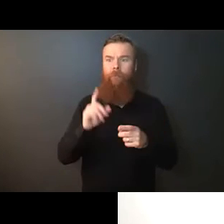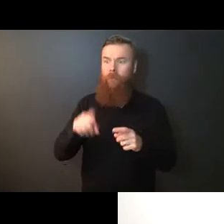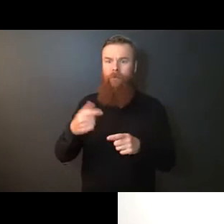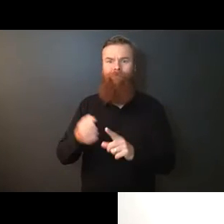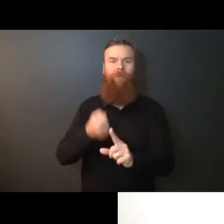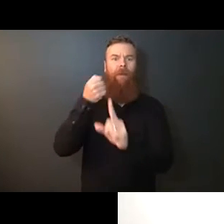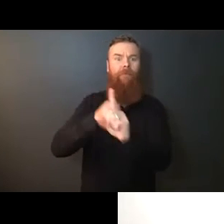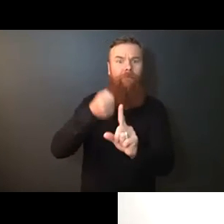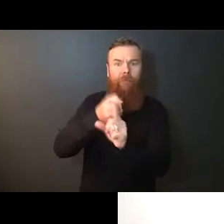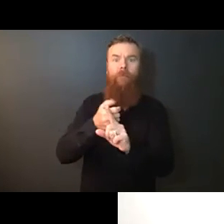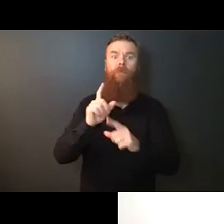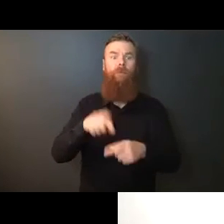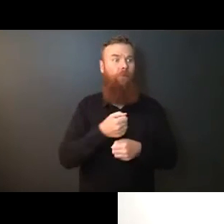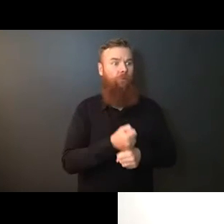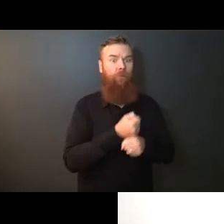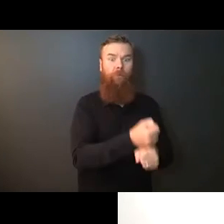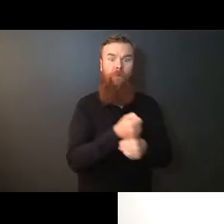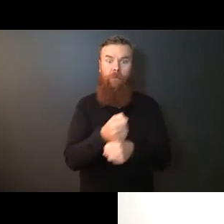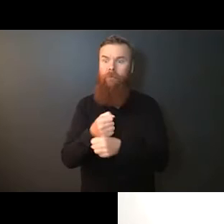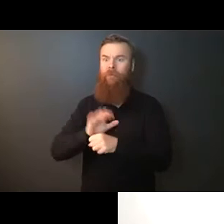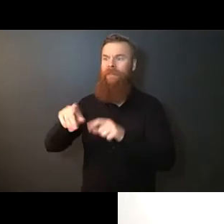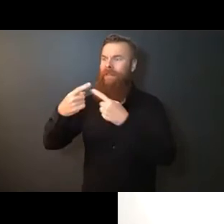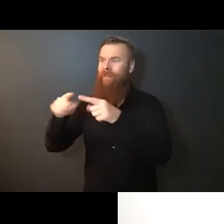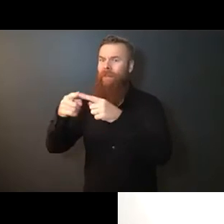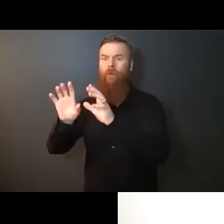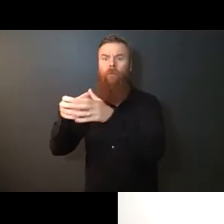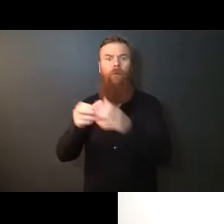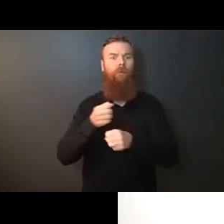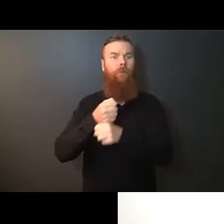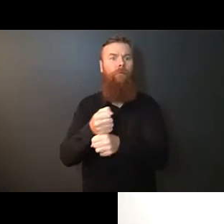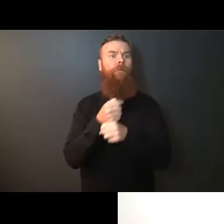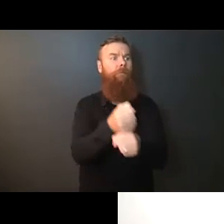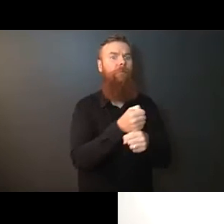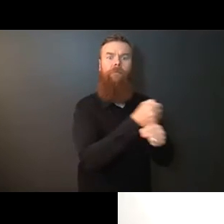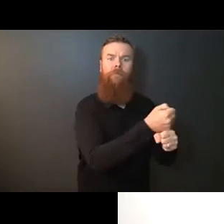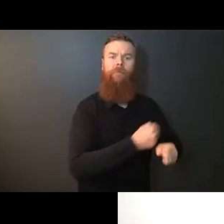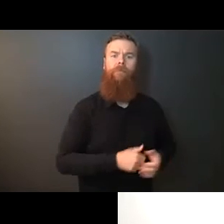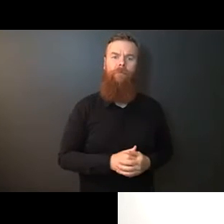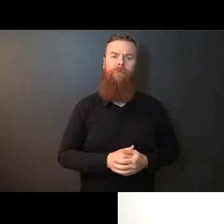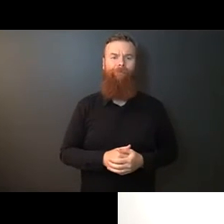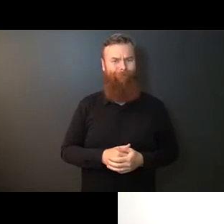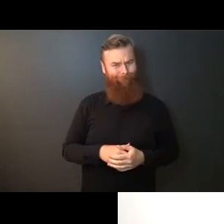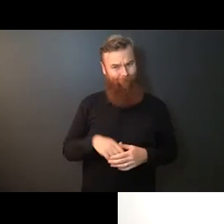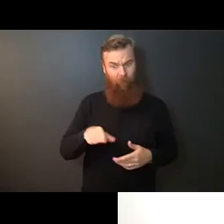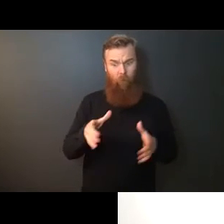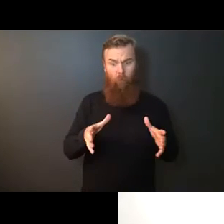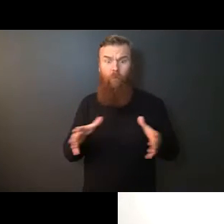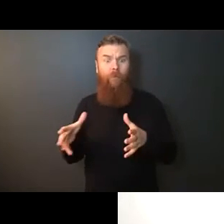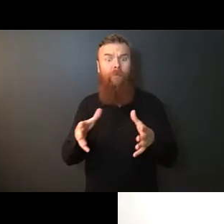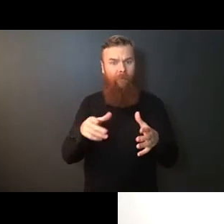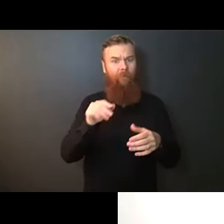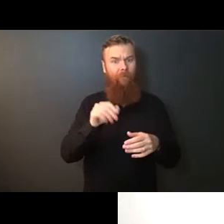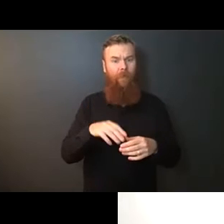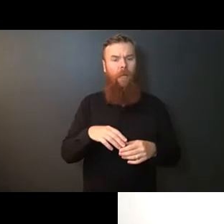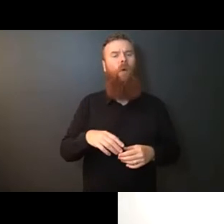organizations, a movement that has realized that they do not need